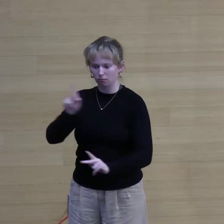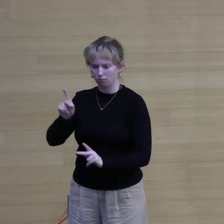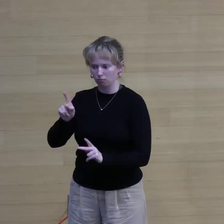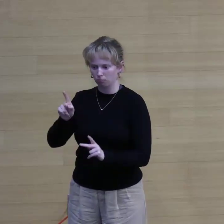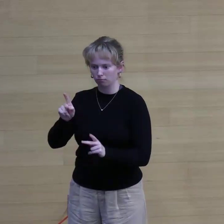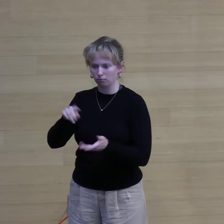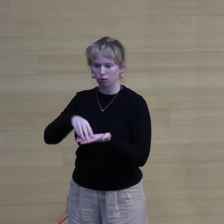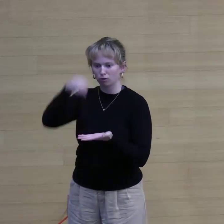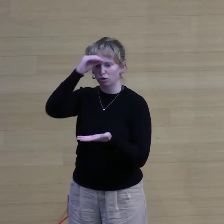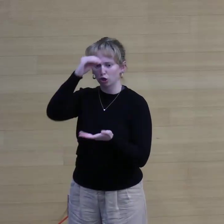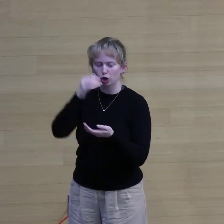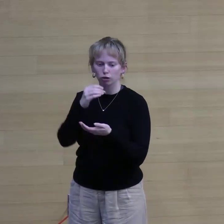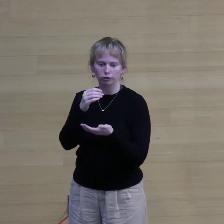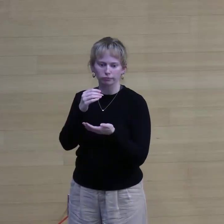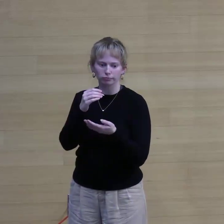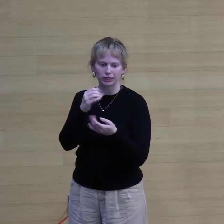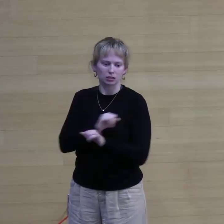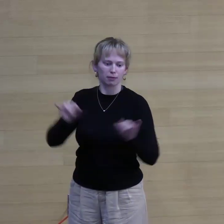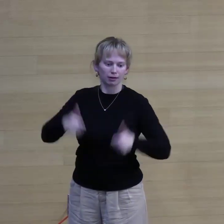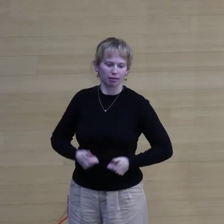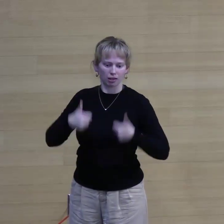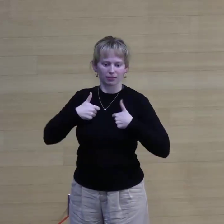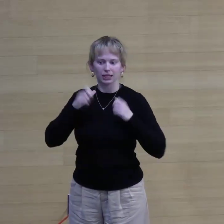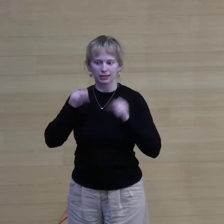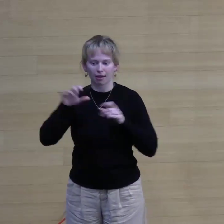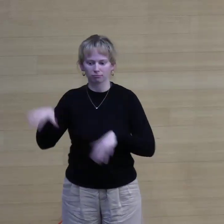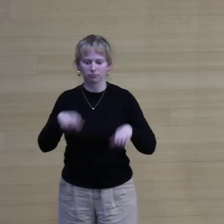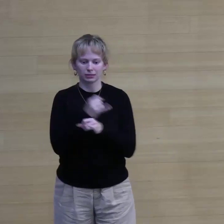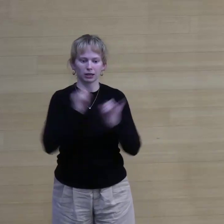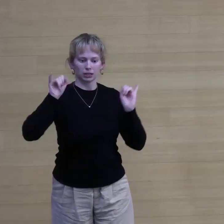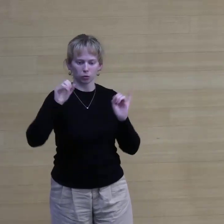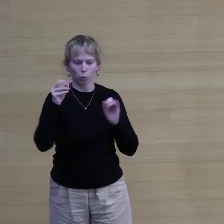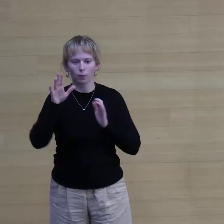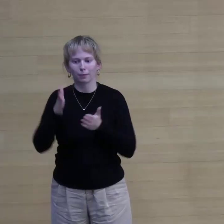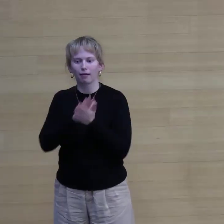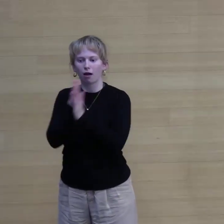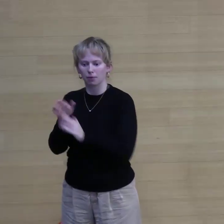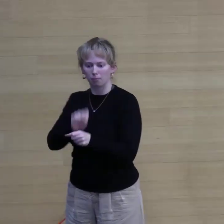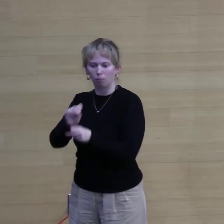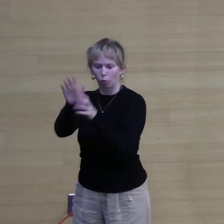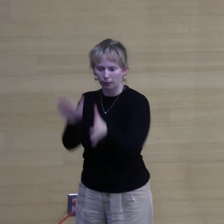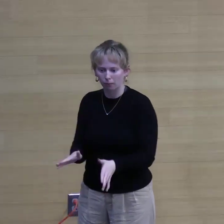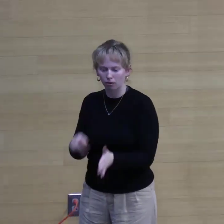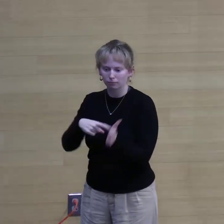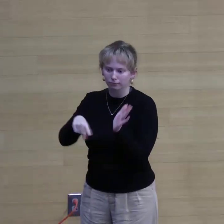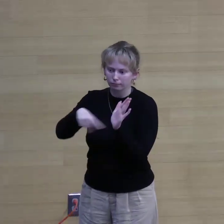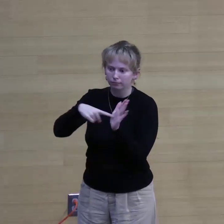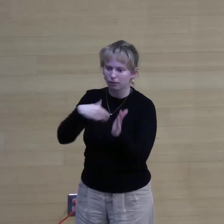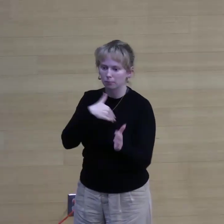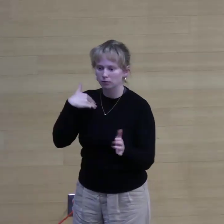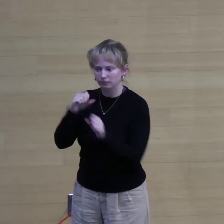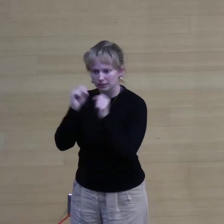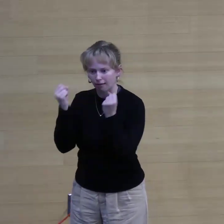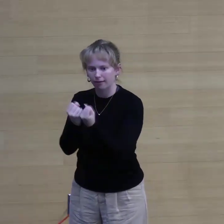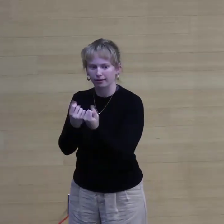their independent living or can be independent or can become employable and be tax-paying members